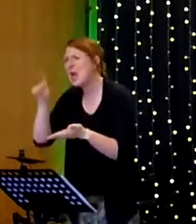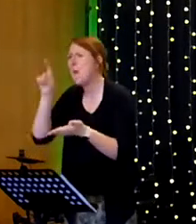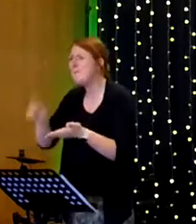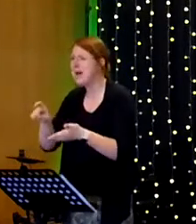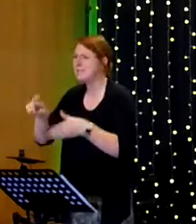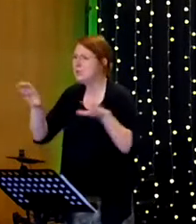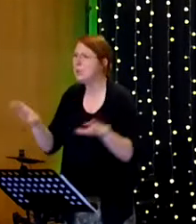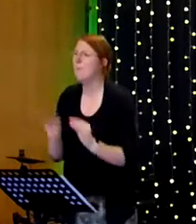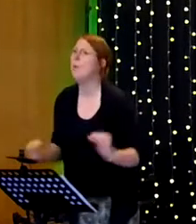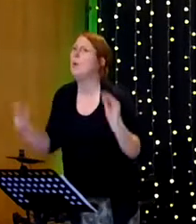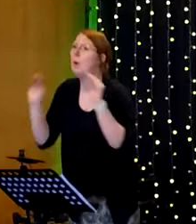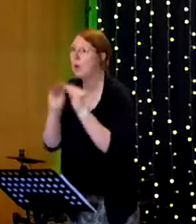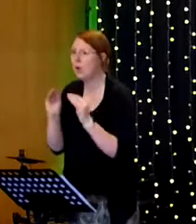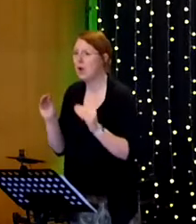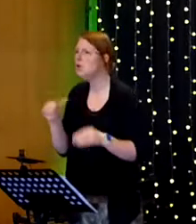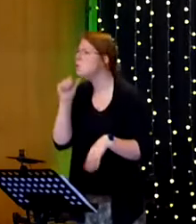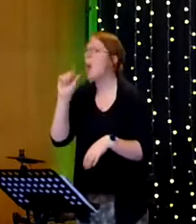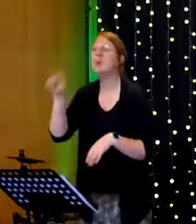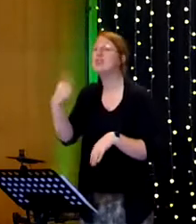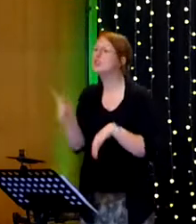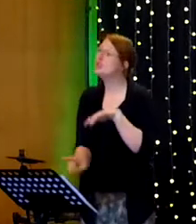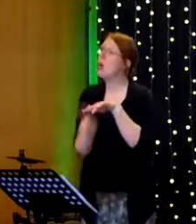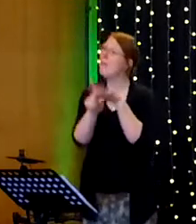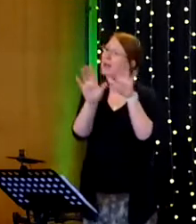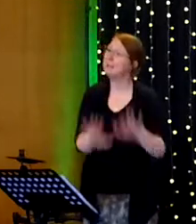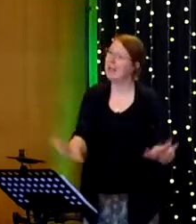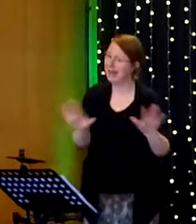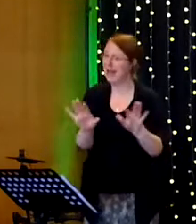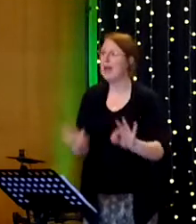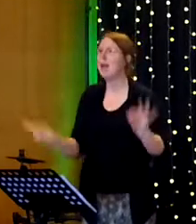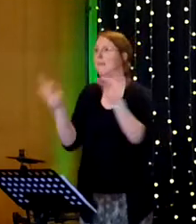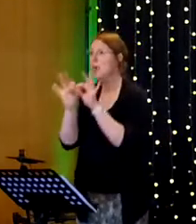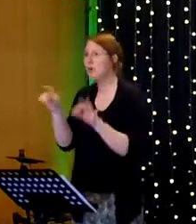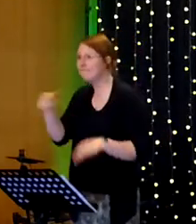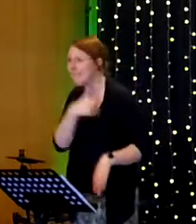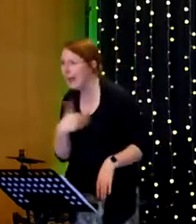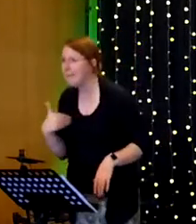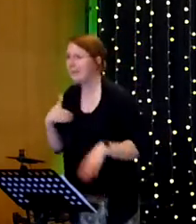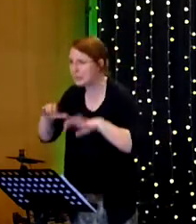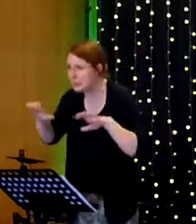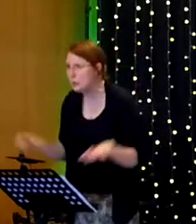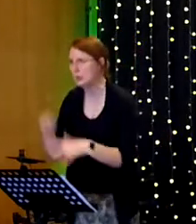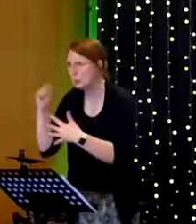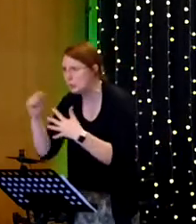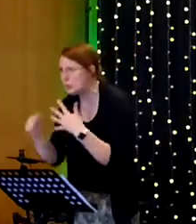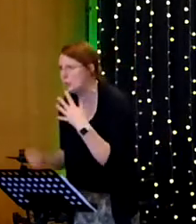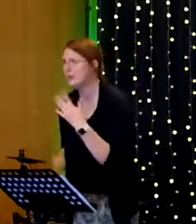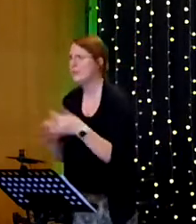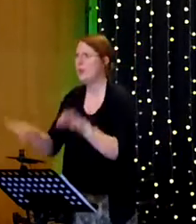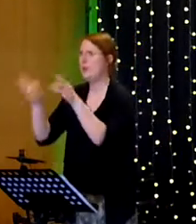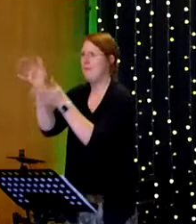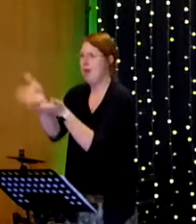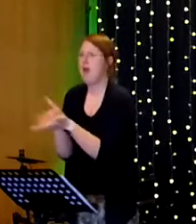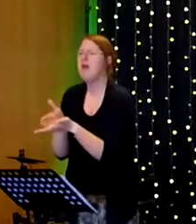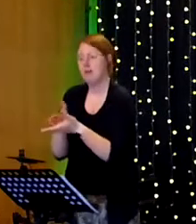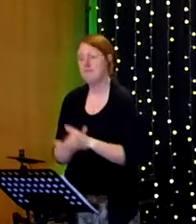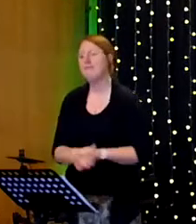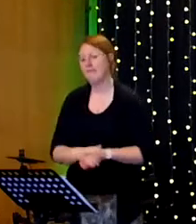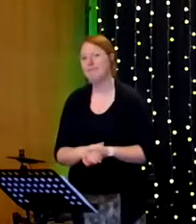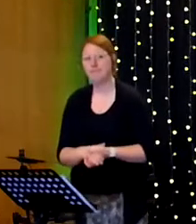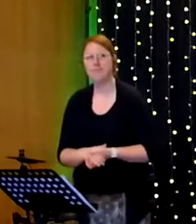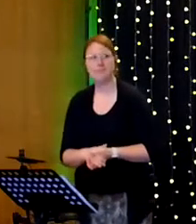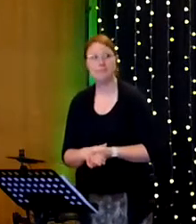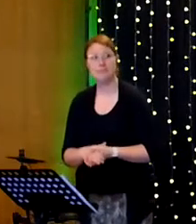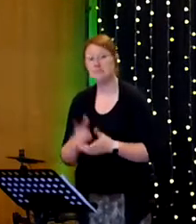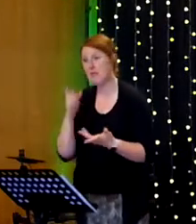you're part of it. You don't just go to Just Church, you're part of Just Church. And it's very important. So I